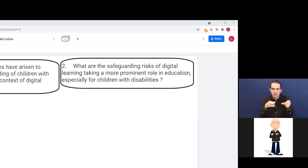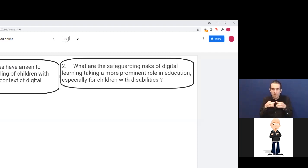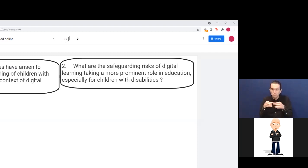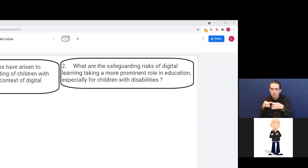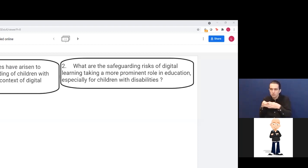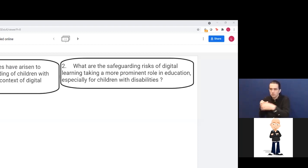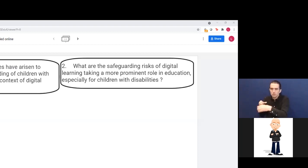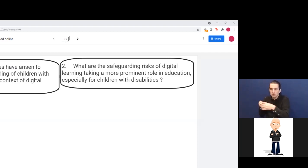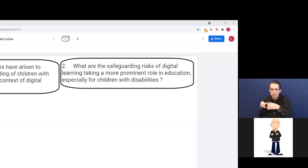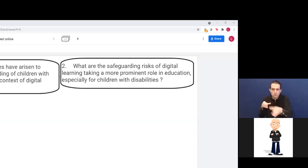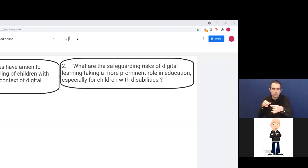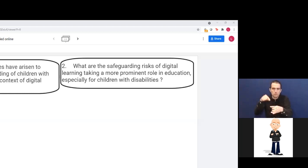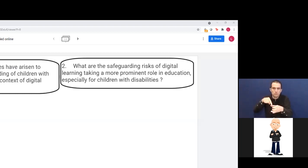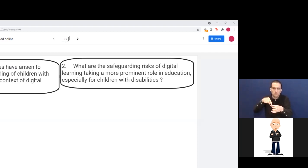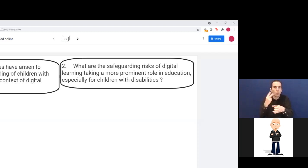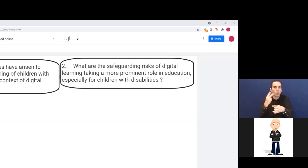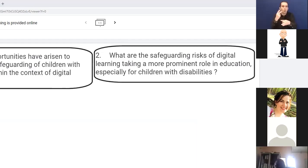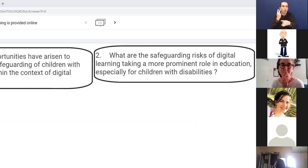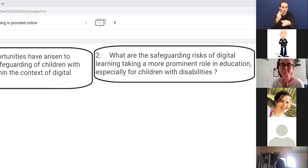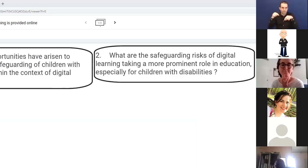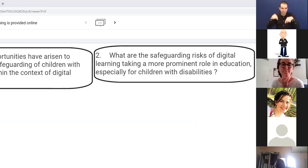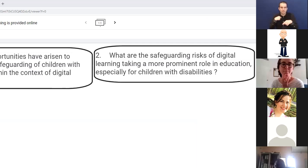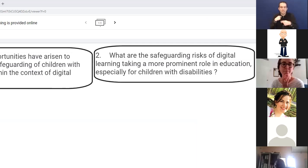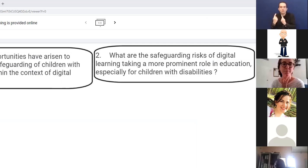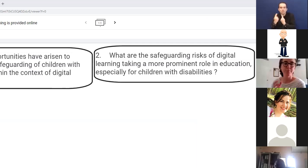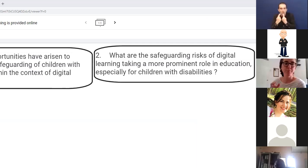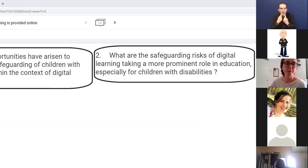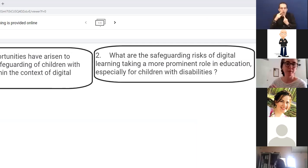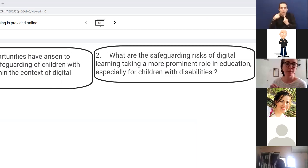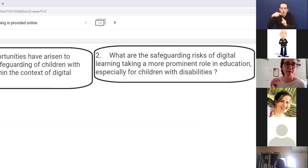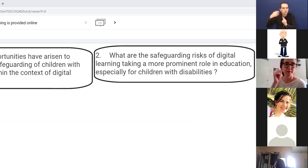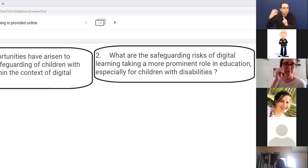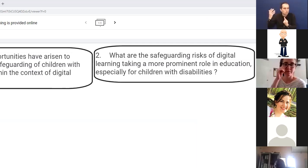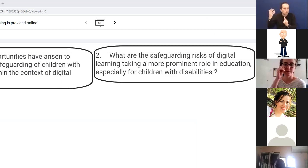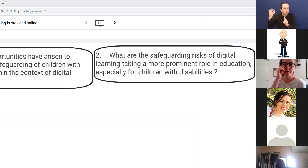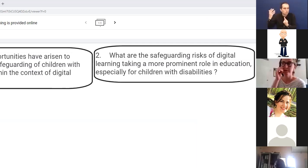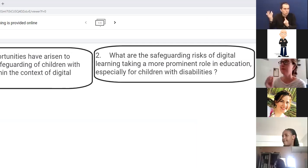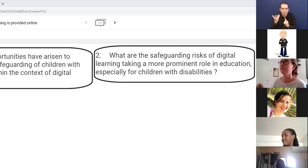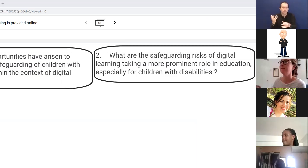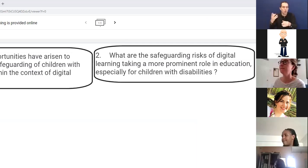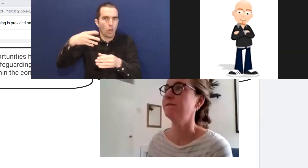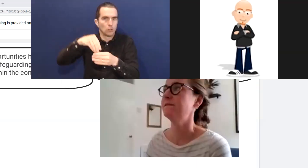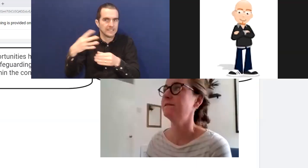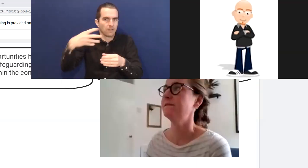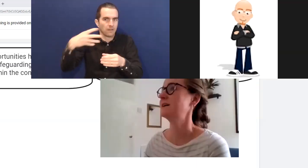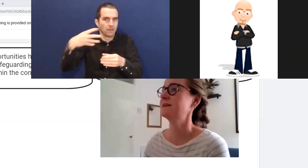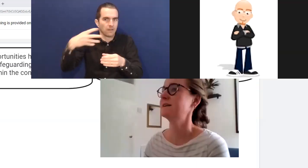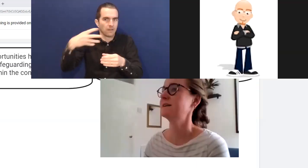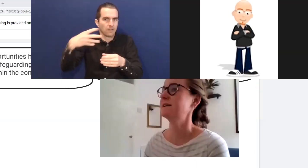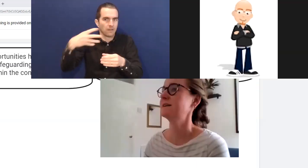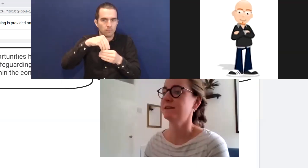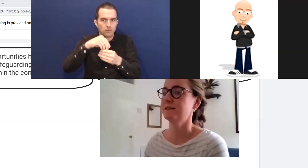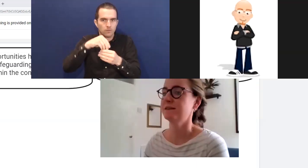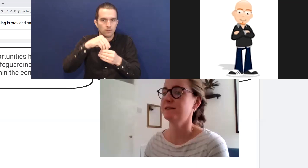Maria, are you there? Just checking that you're here. Yeah, hello. Hi everyone.